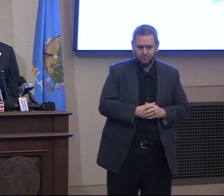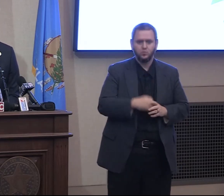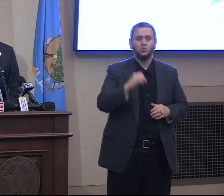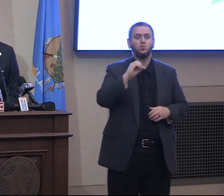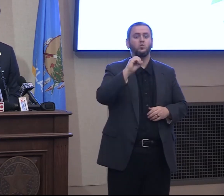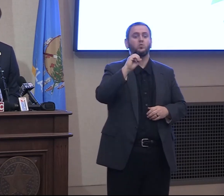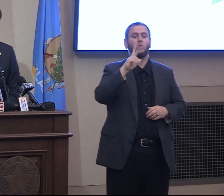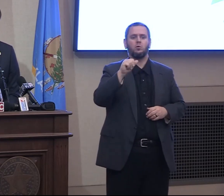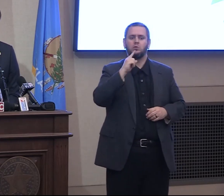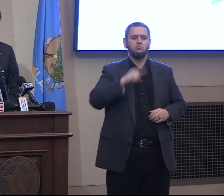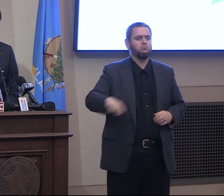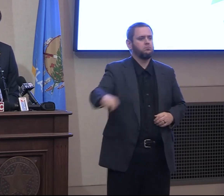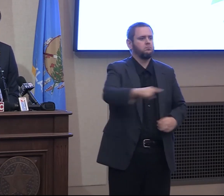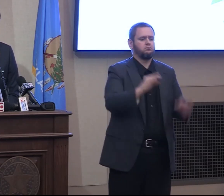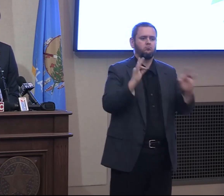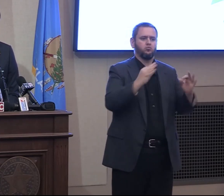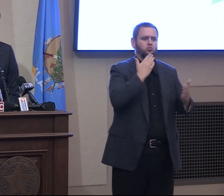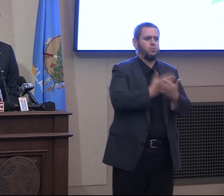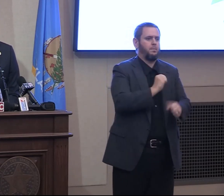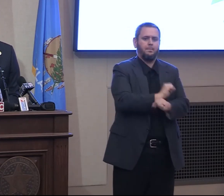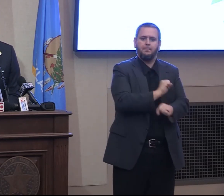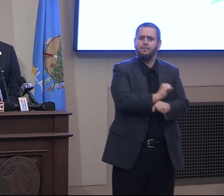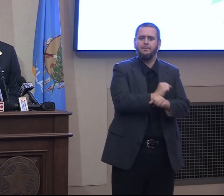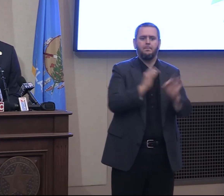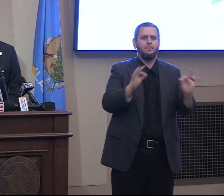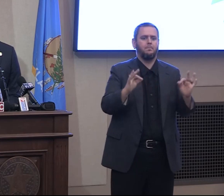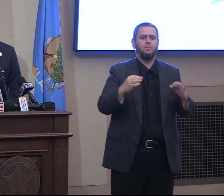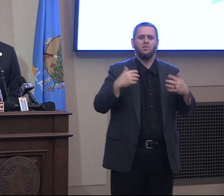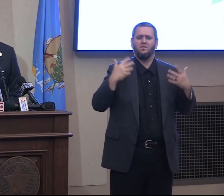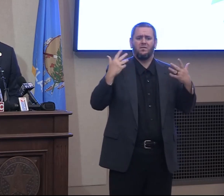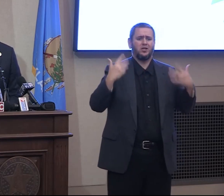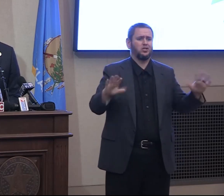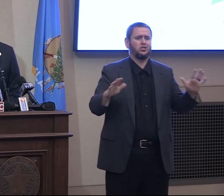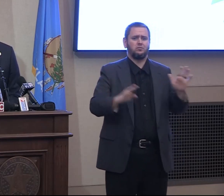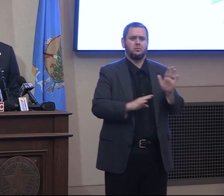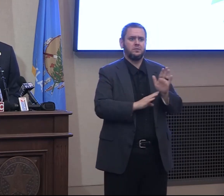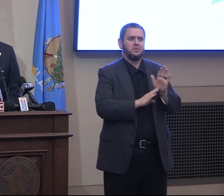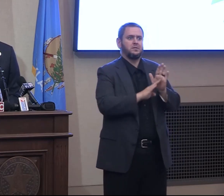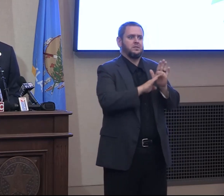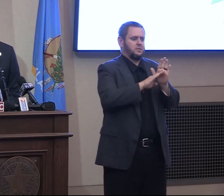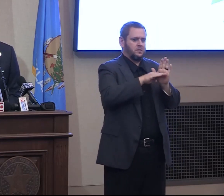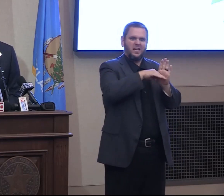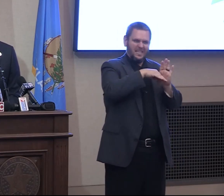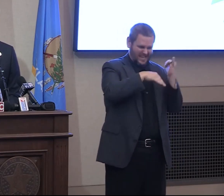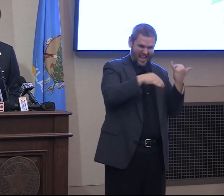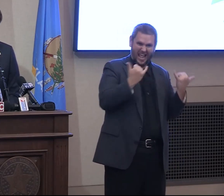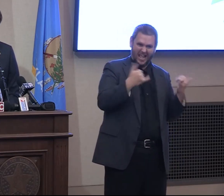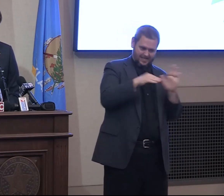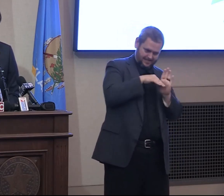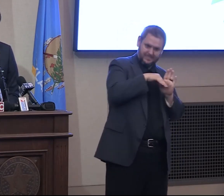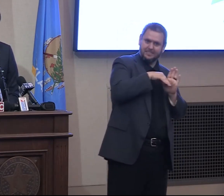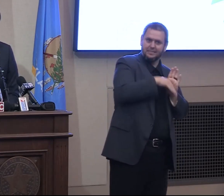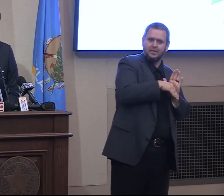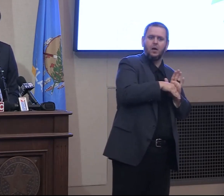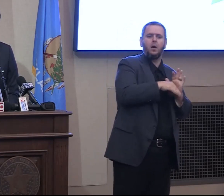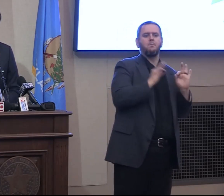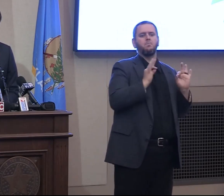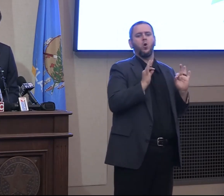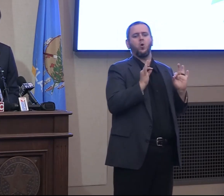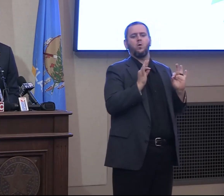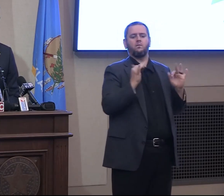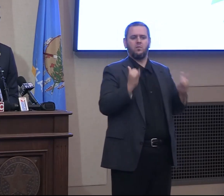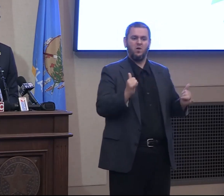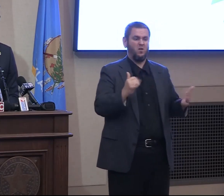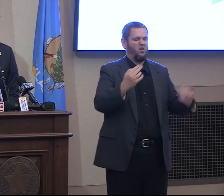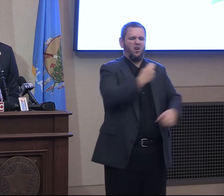the hospital surge capacity, and we have made tremendous progress on PPE. The White